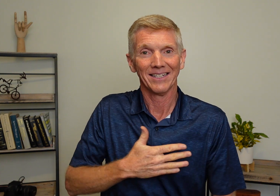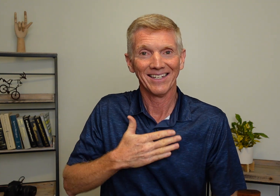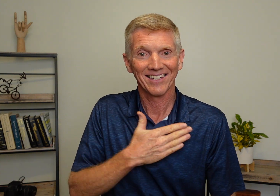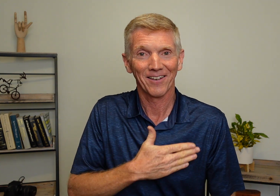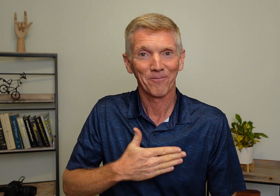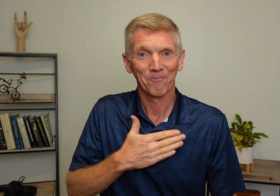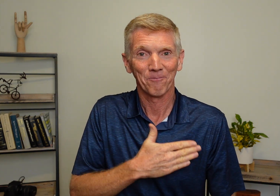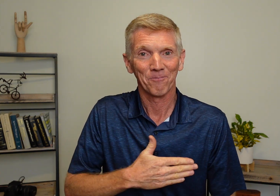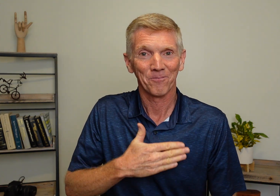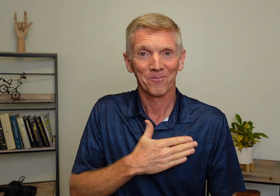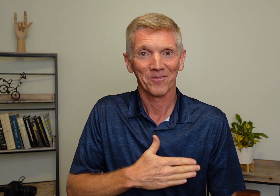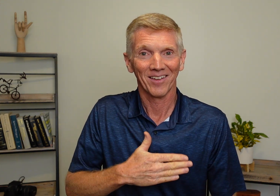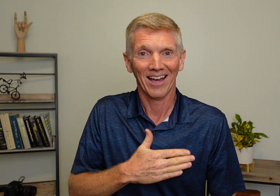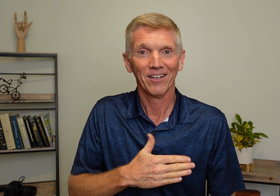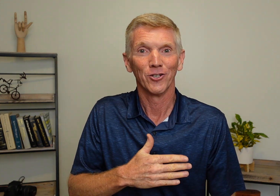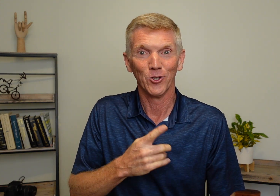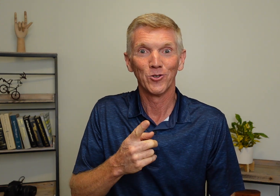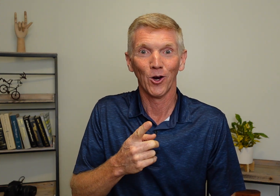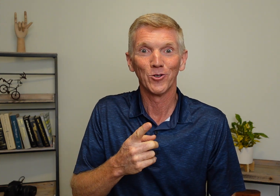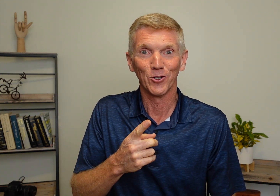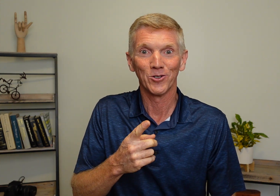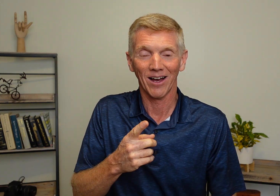please, okay? Use those two signs.